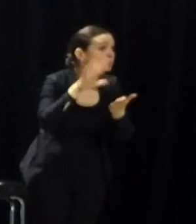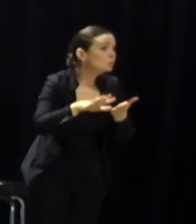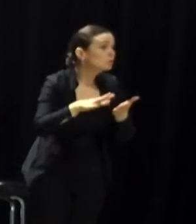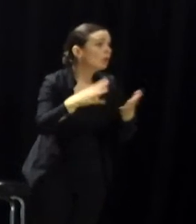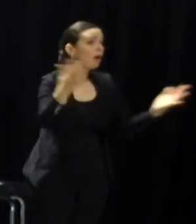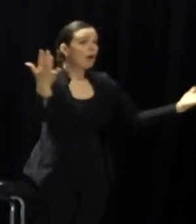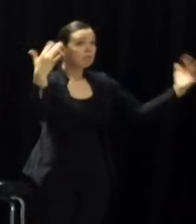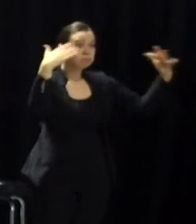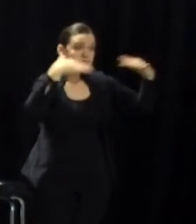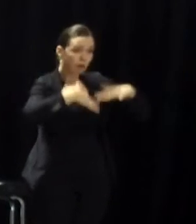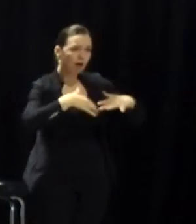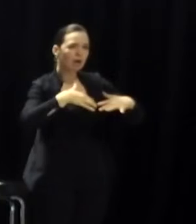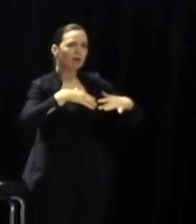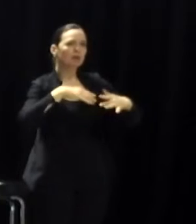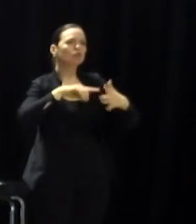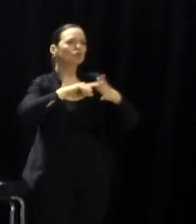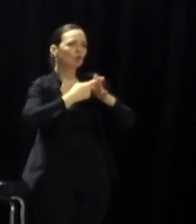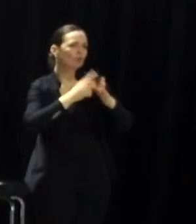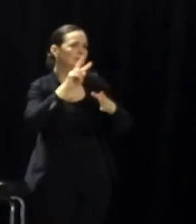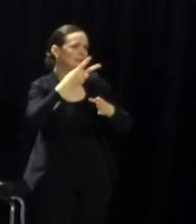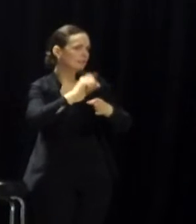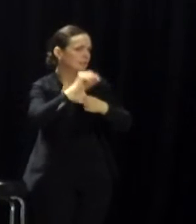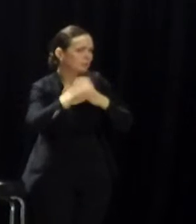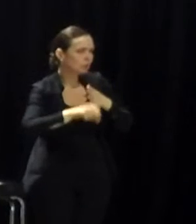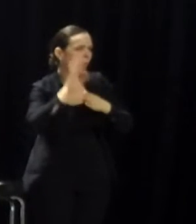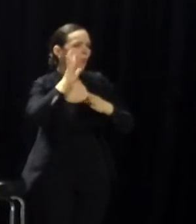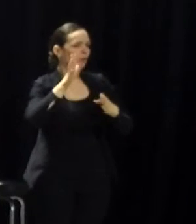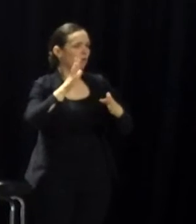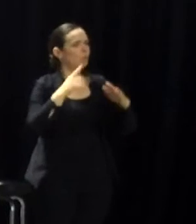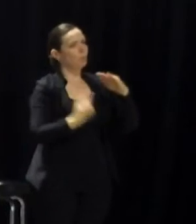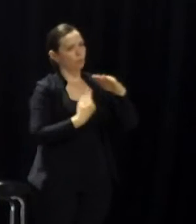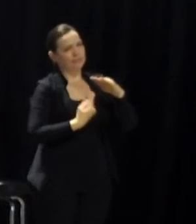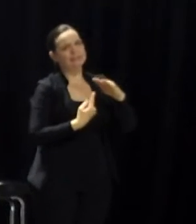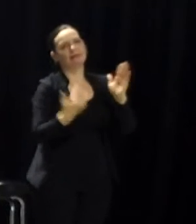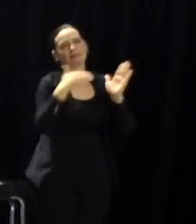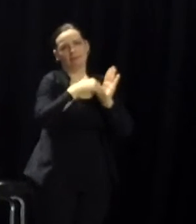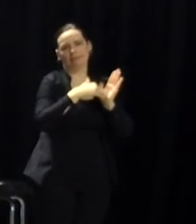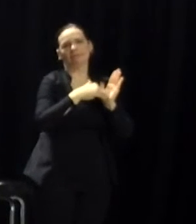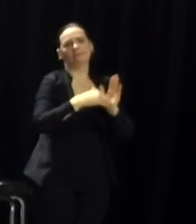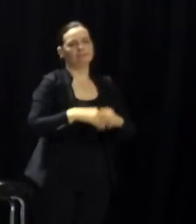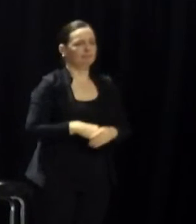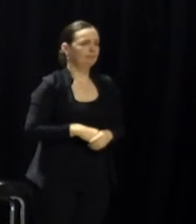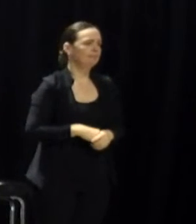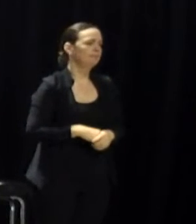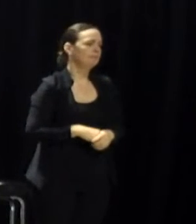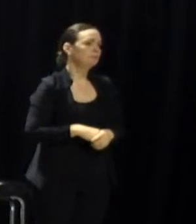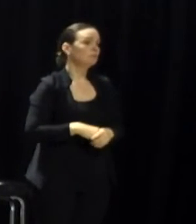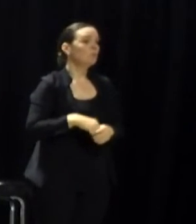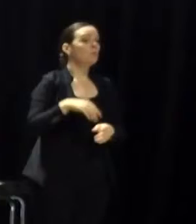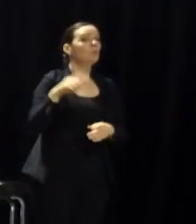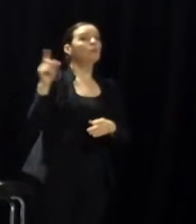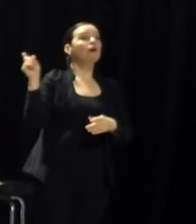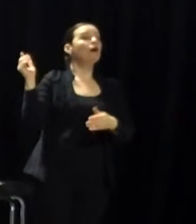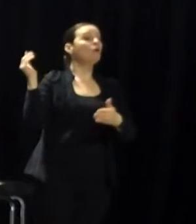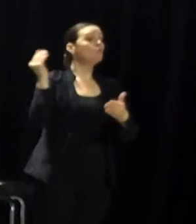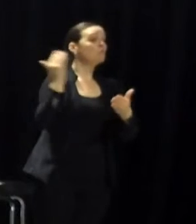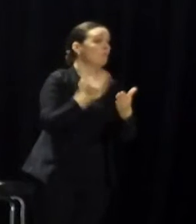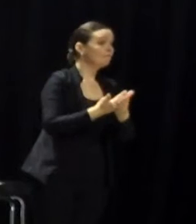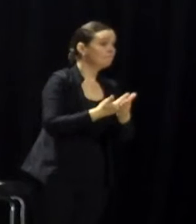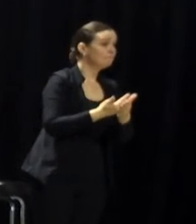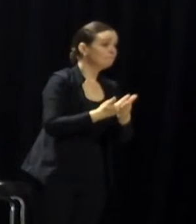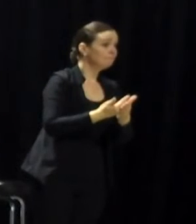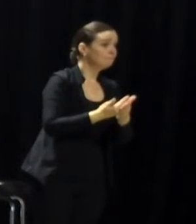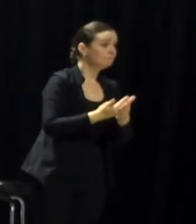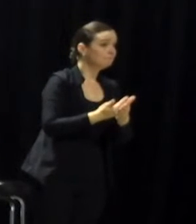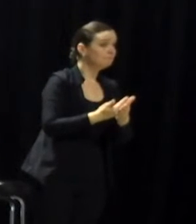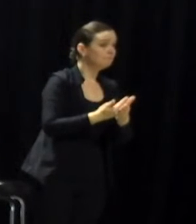it are going to have to stay home, and then they're going to get retested here, right? And then if anybody got it between the time they left home and came here, they'll be